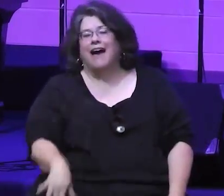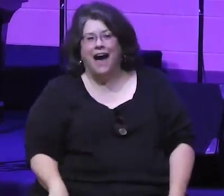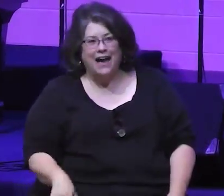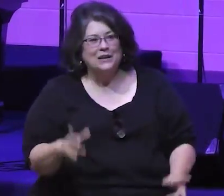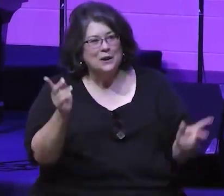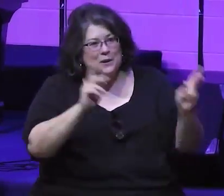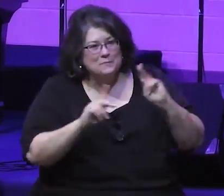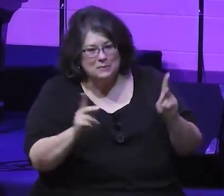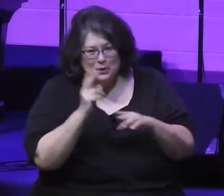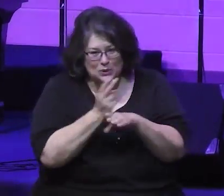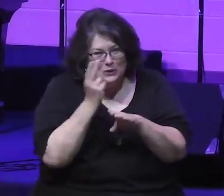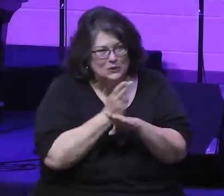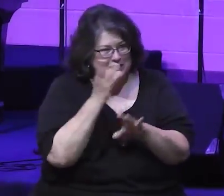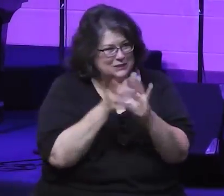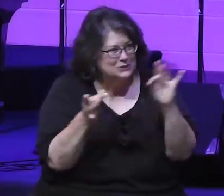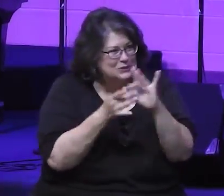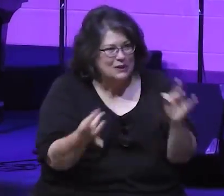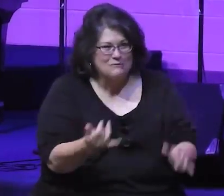1-talent person?